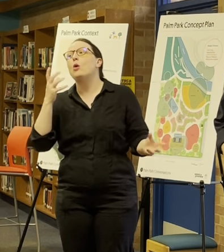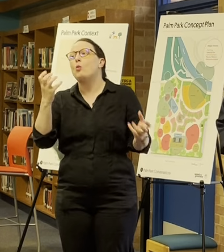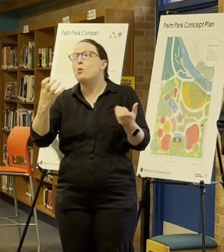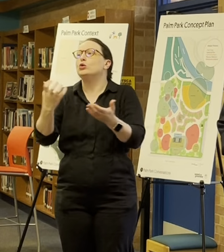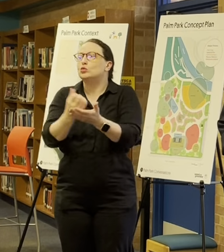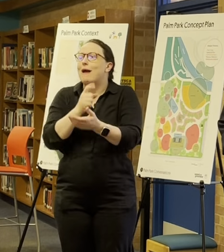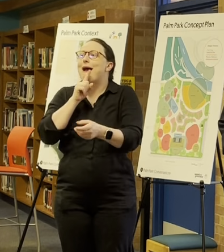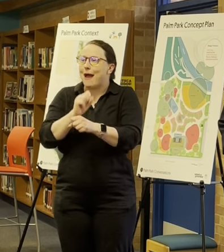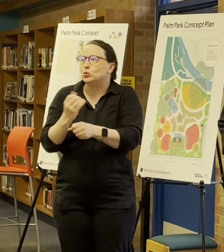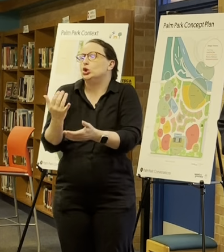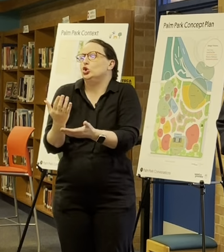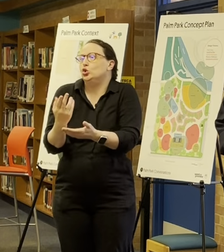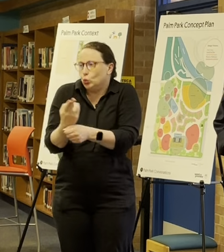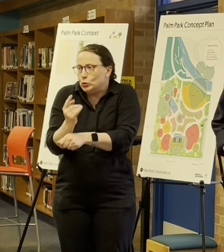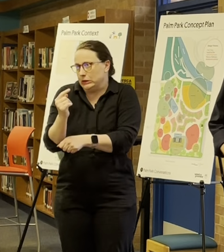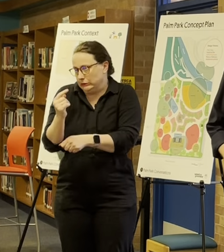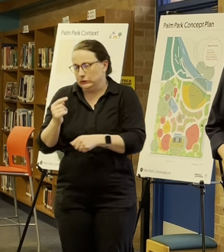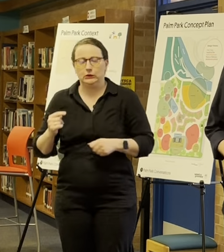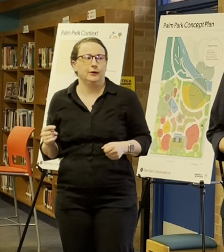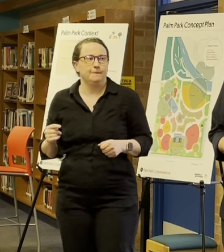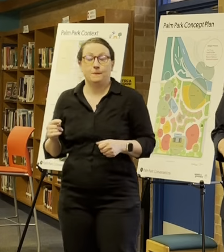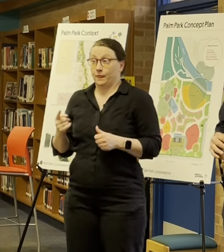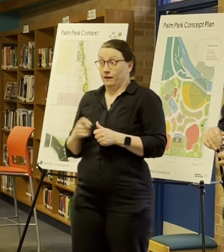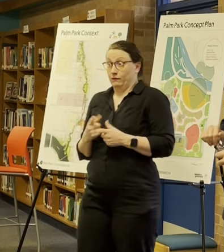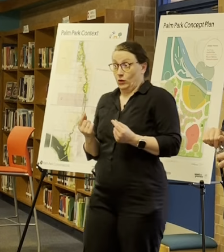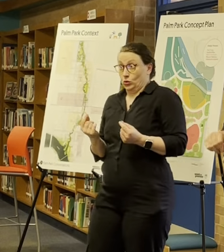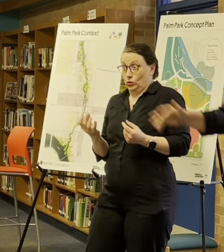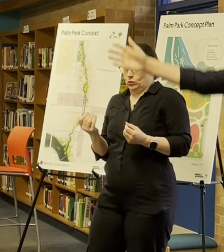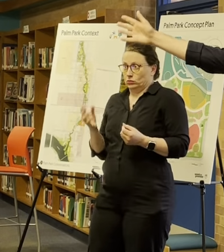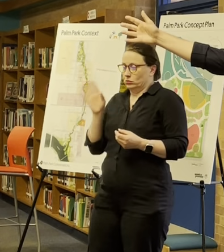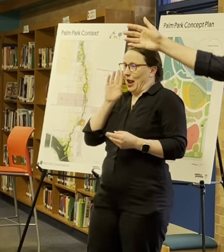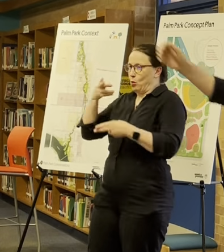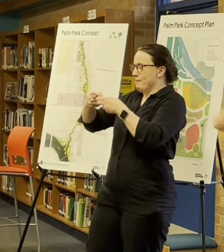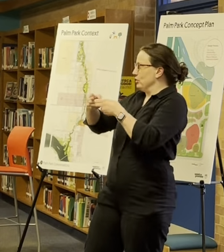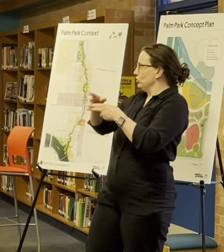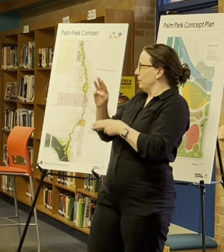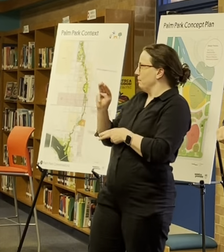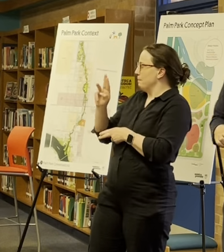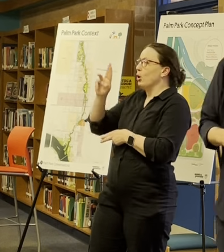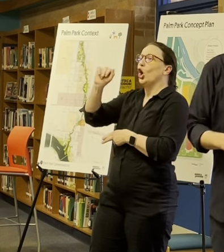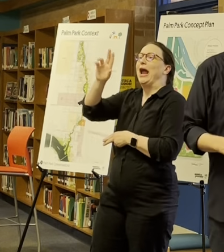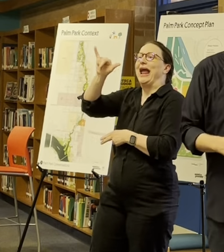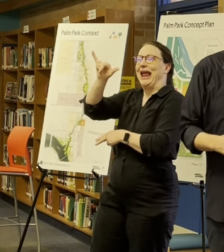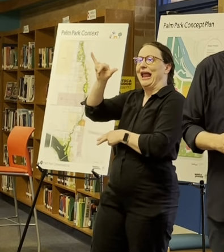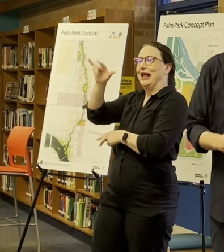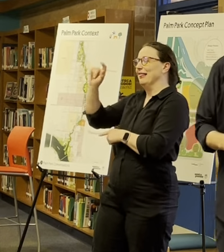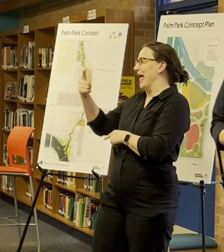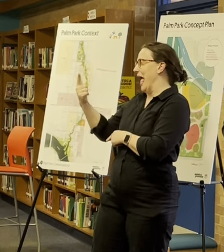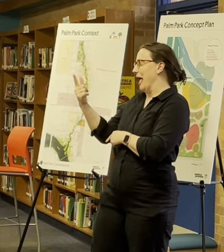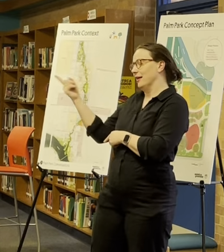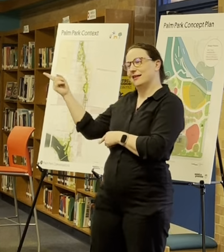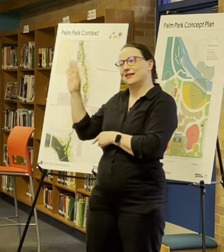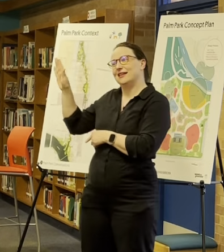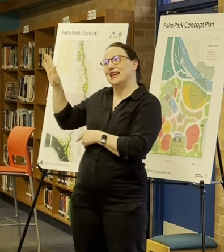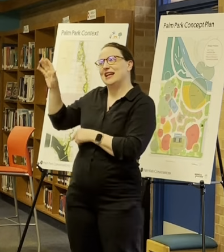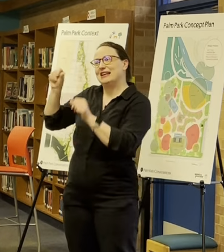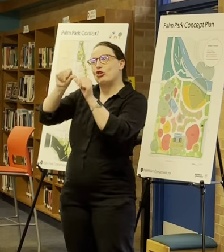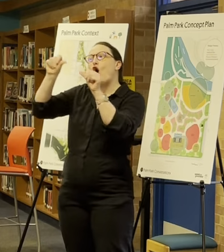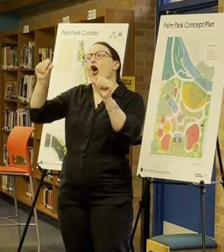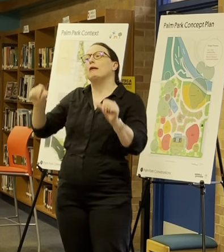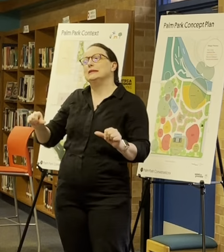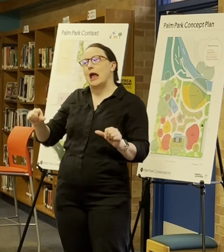So the way we're going to do this is first, and I want to point out Murray Legg from Murray Legg Architects, who've done a lot of great work in really